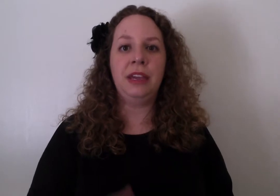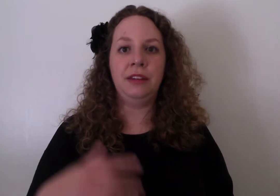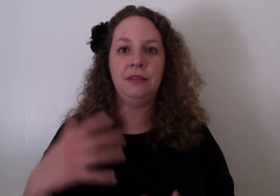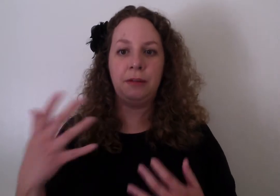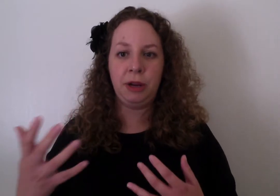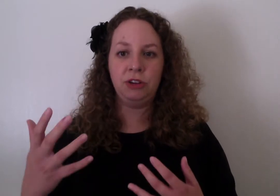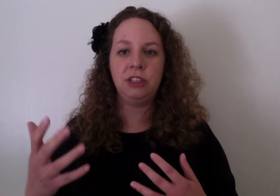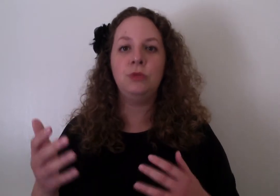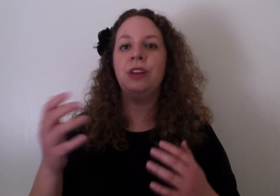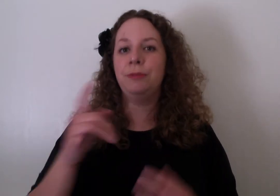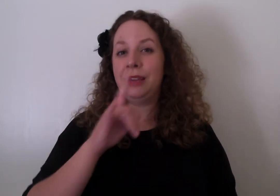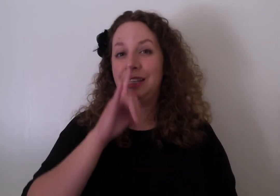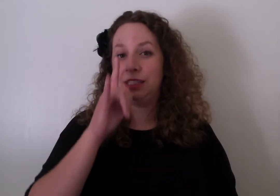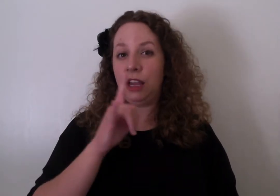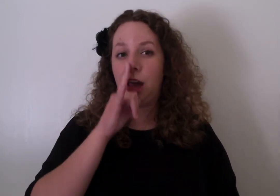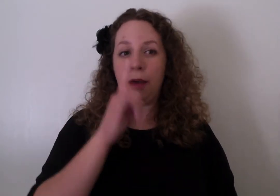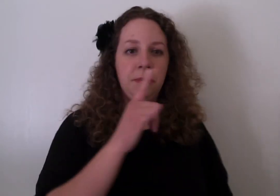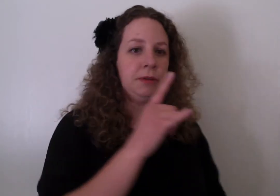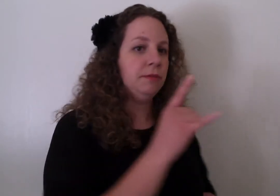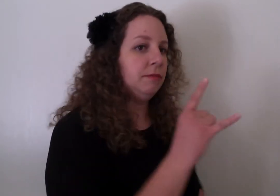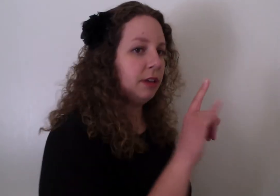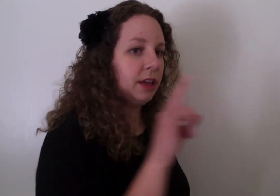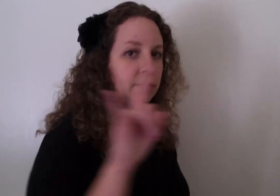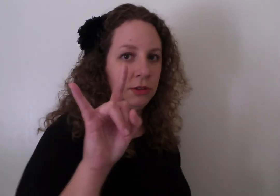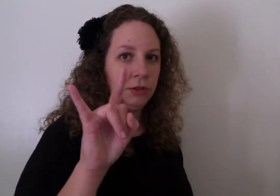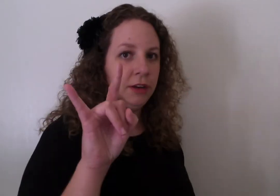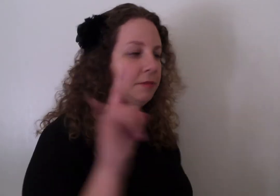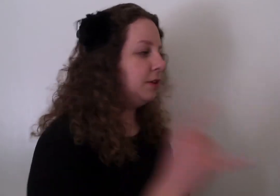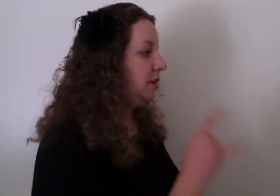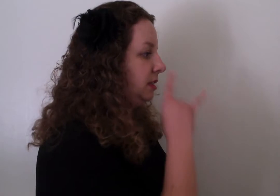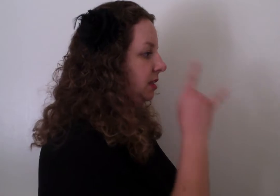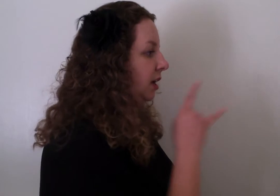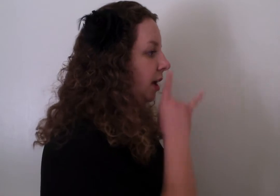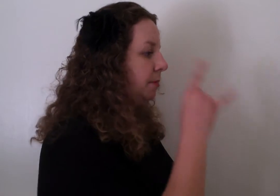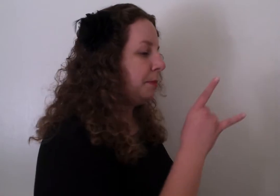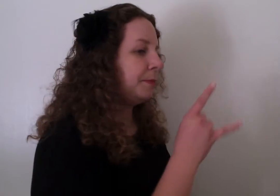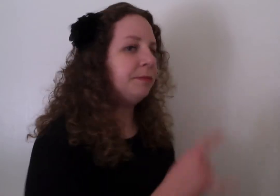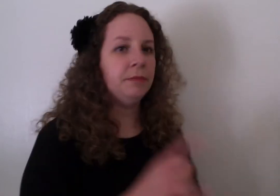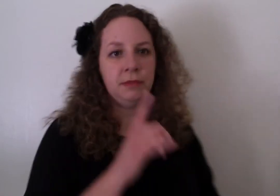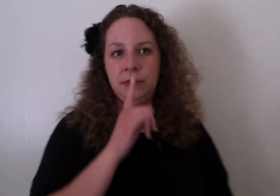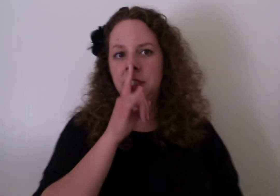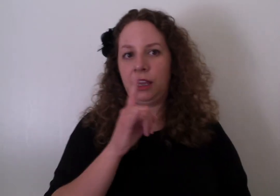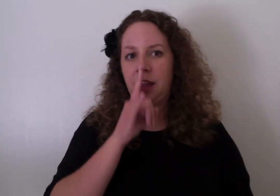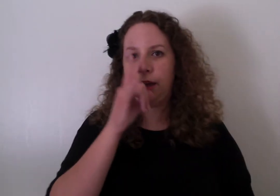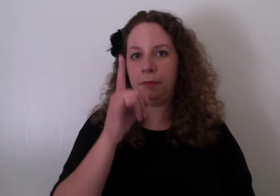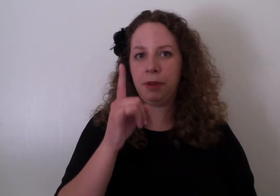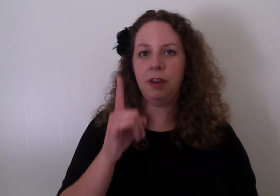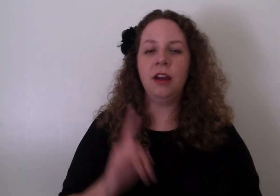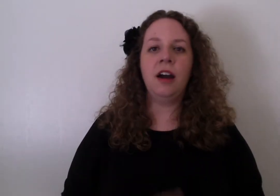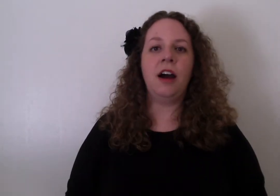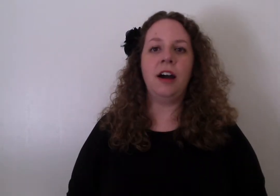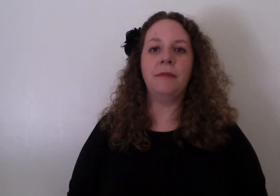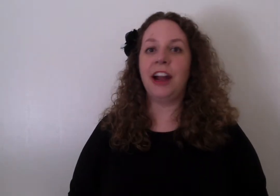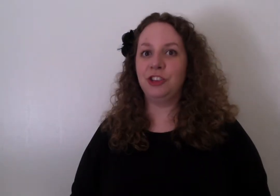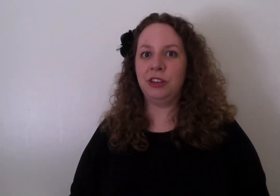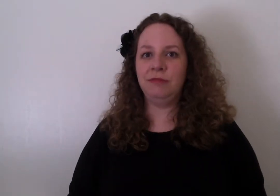in comparison with being stuck up. Okay, so here, stuck up, stuck up. Actually, if